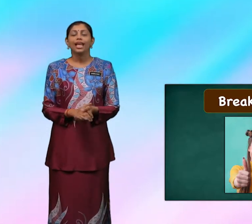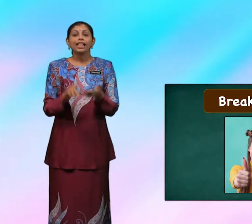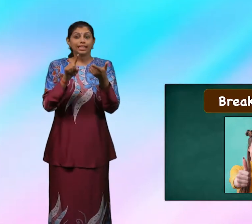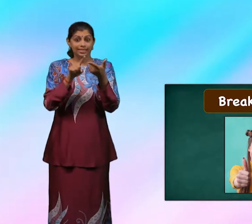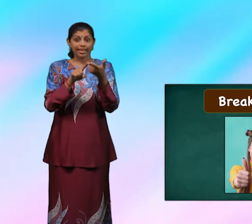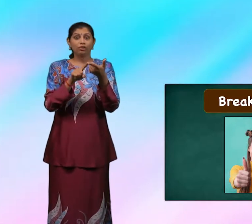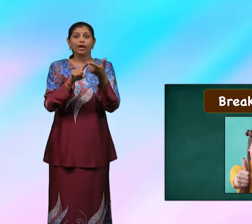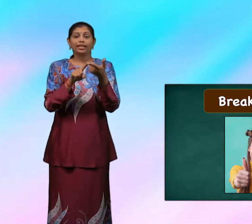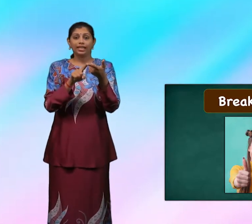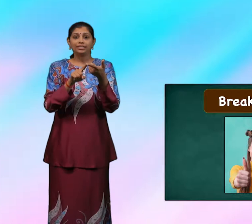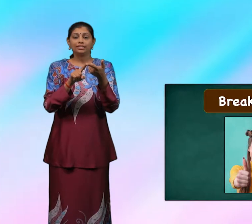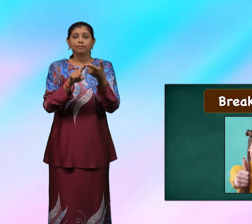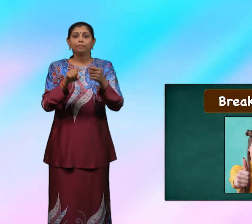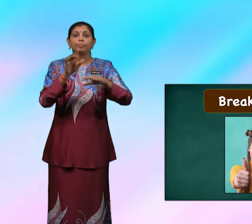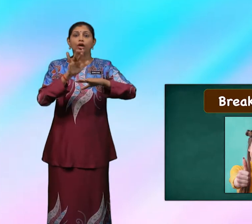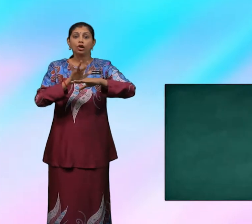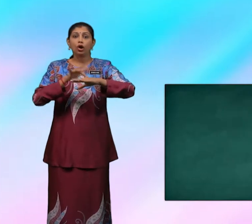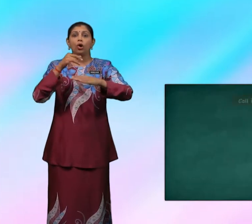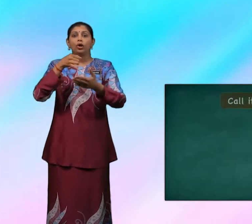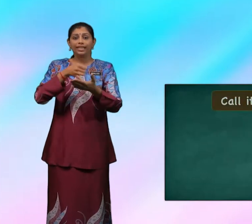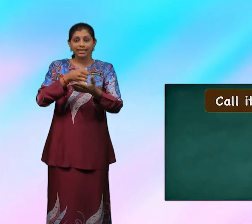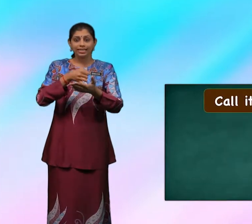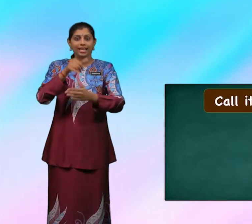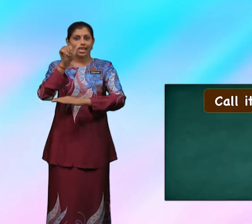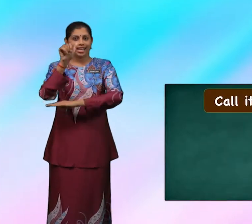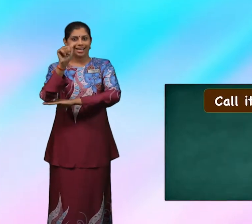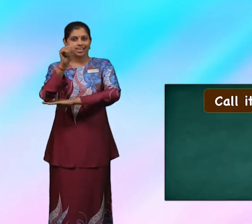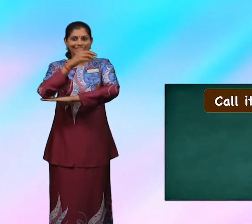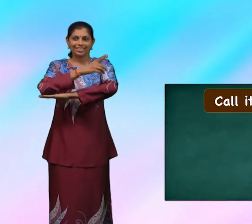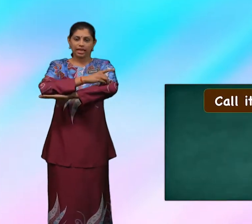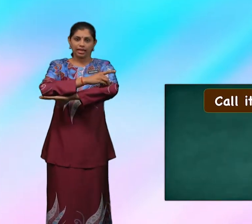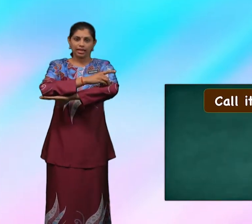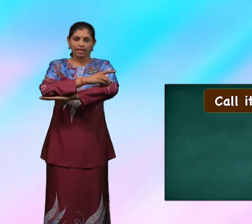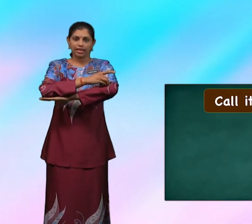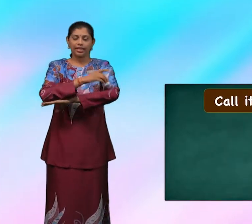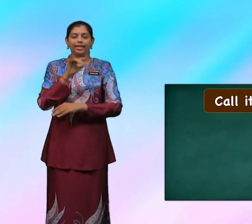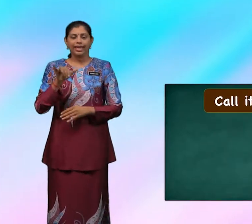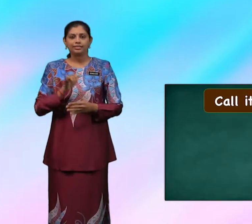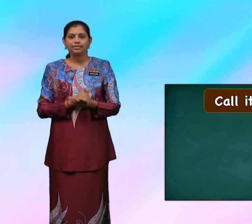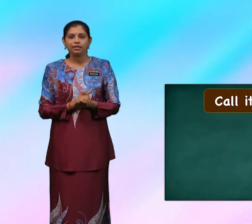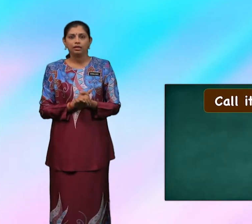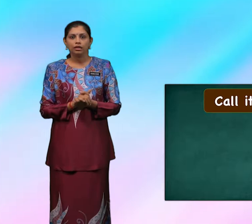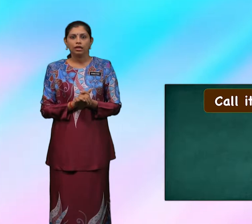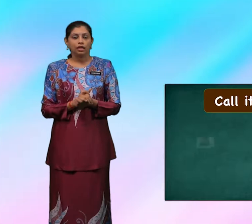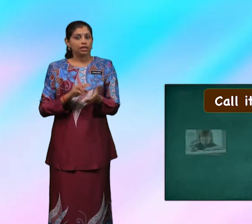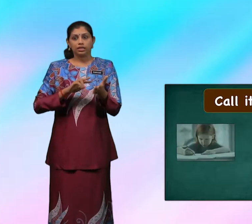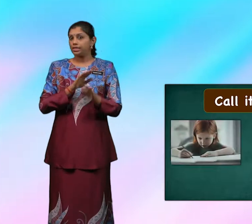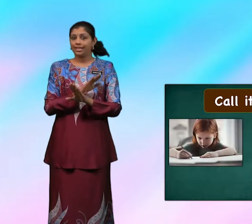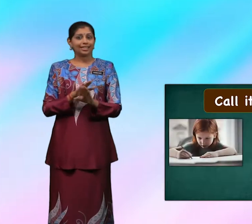The second one is call it a day. Yes, this